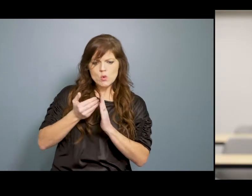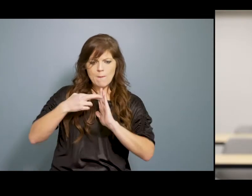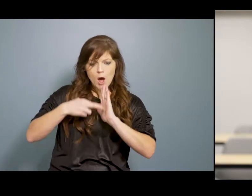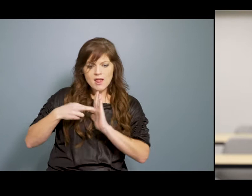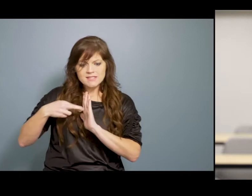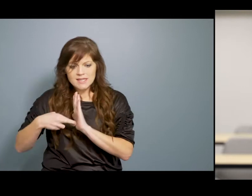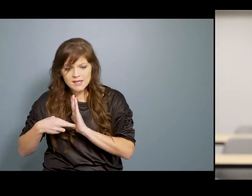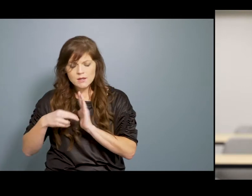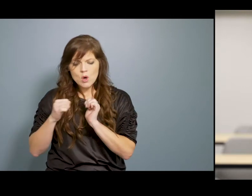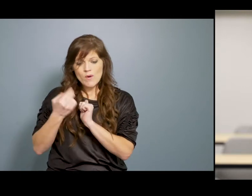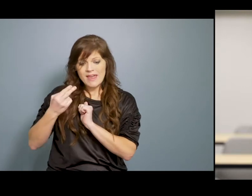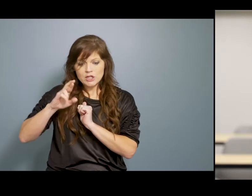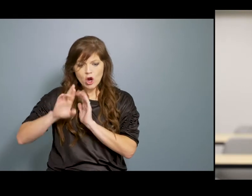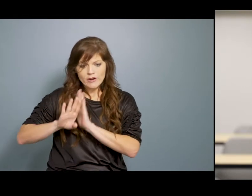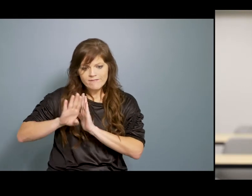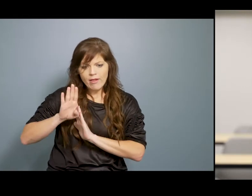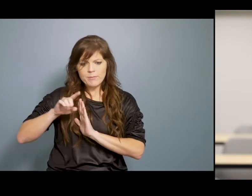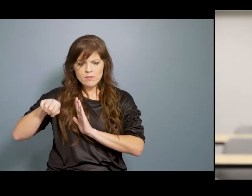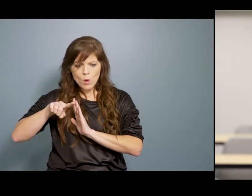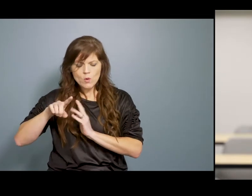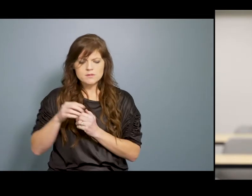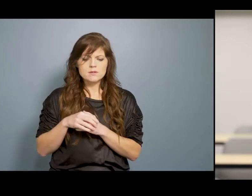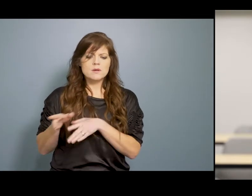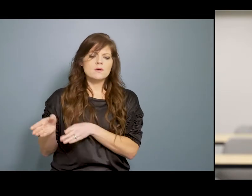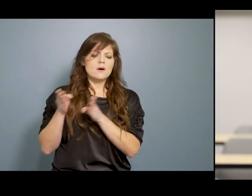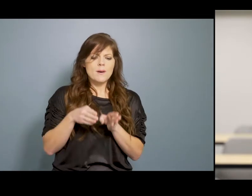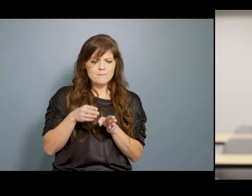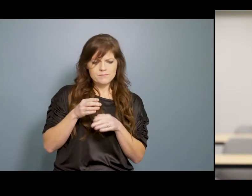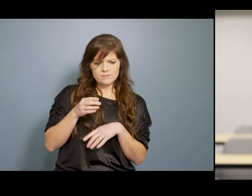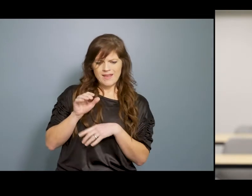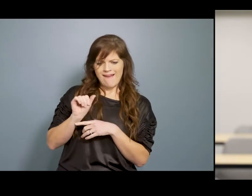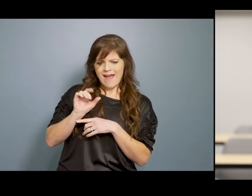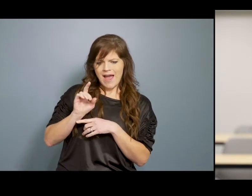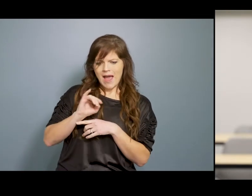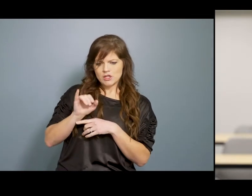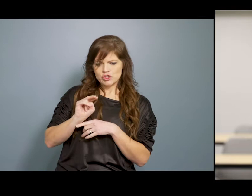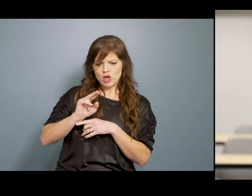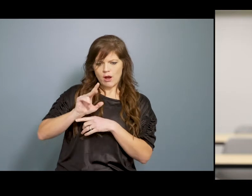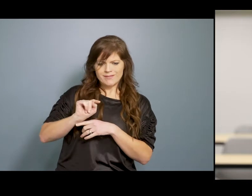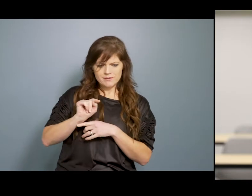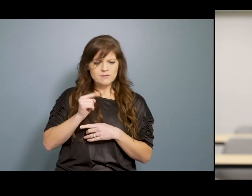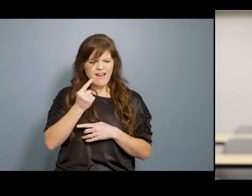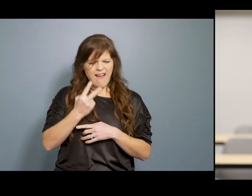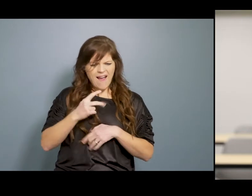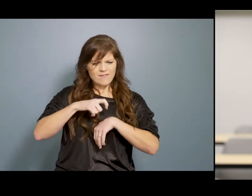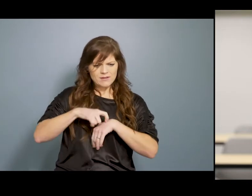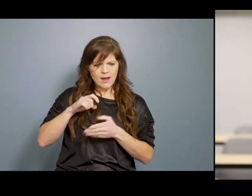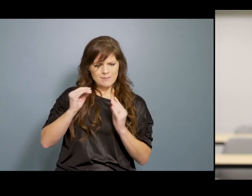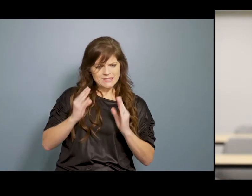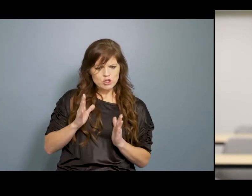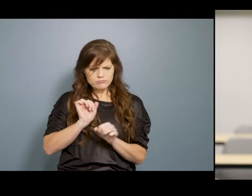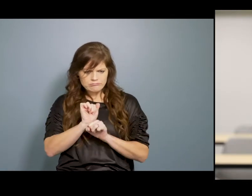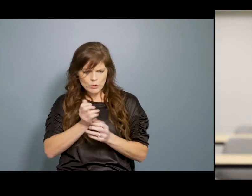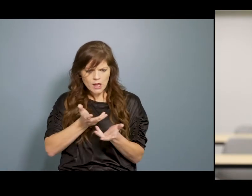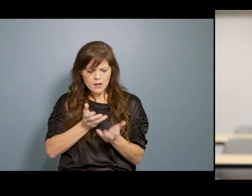with HR and developing those, working with adjunct committee as well. So we have lots of great things ahead of us for this